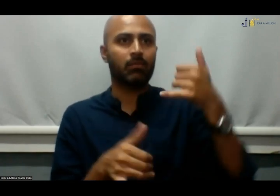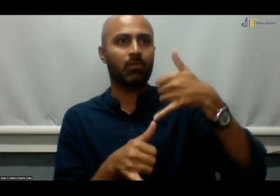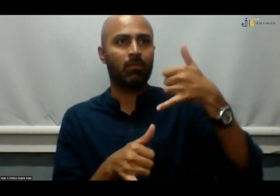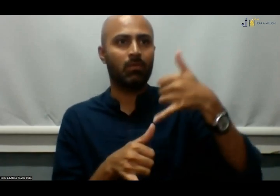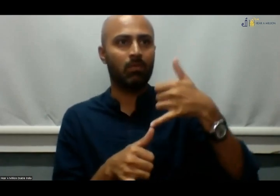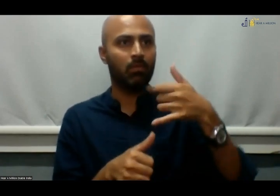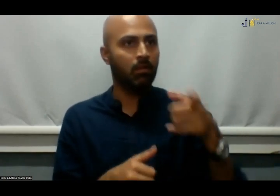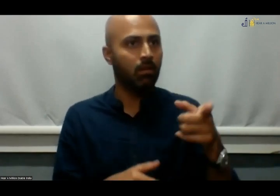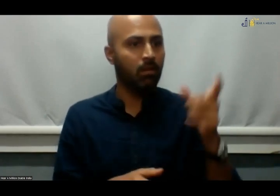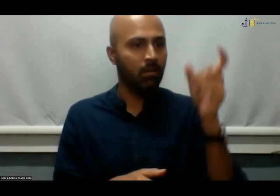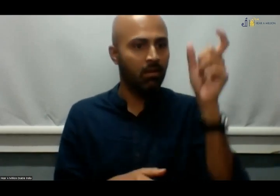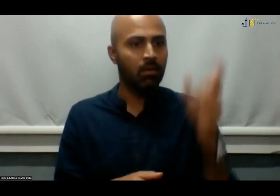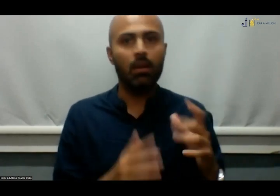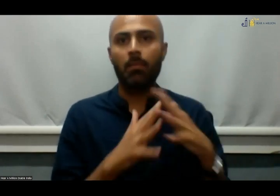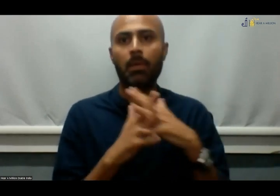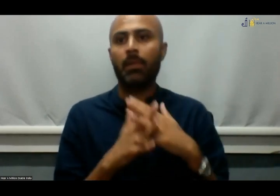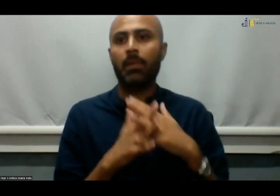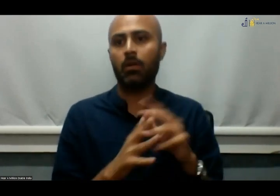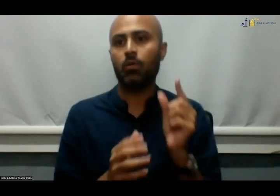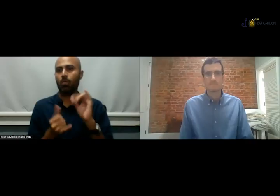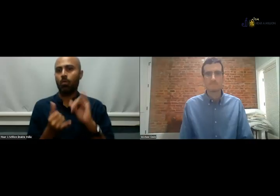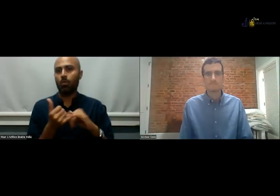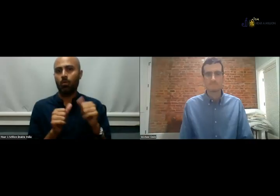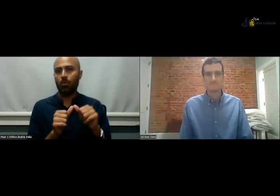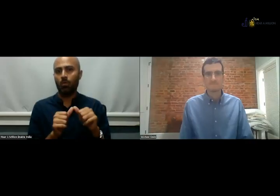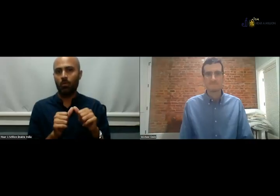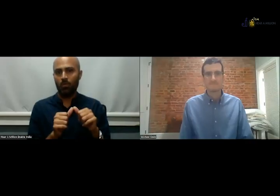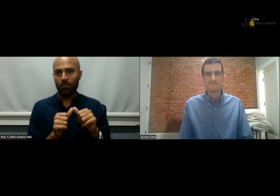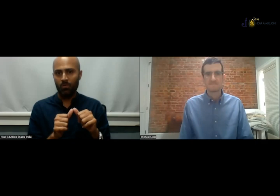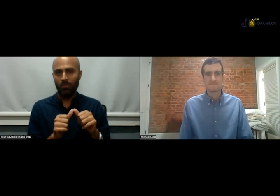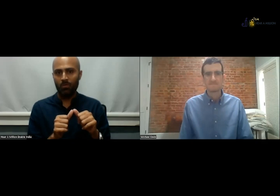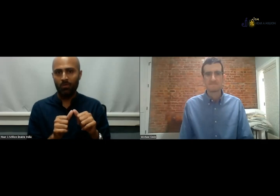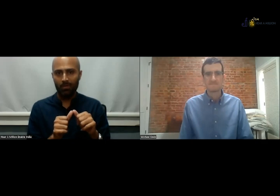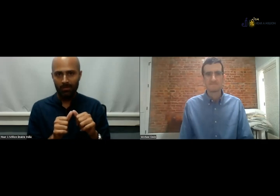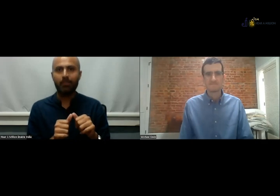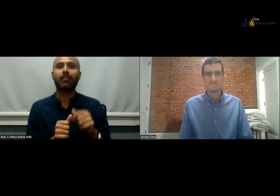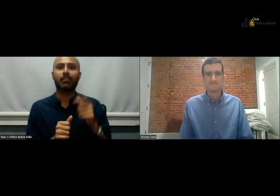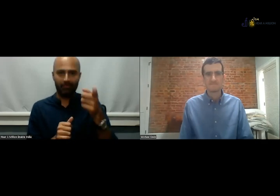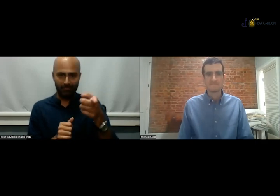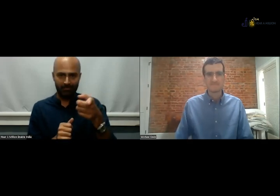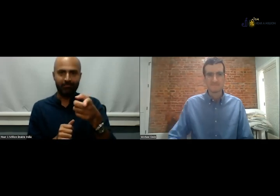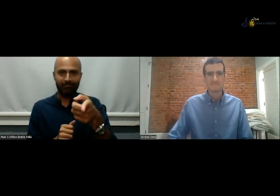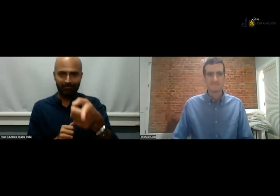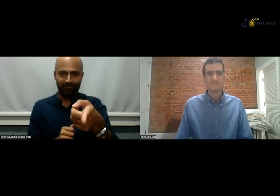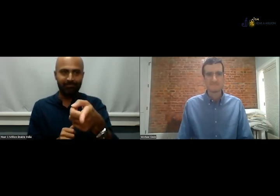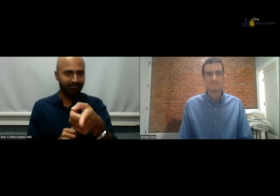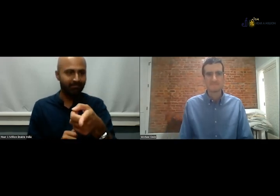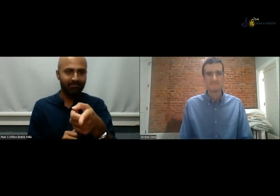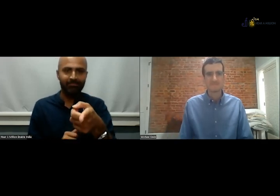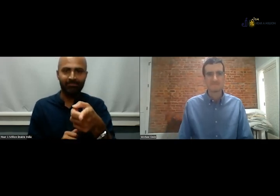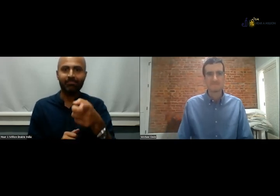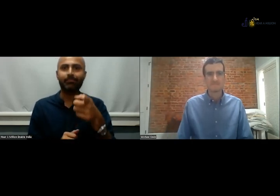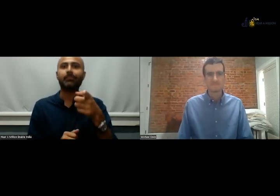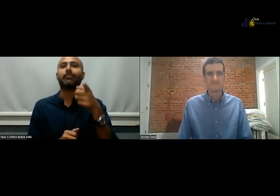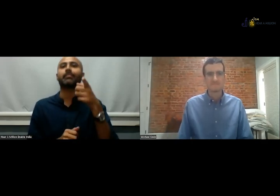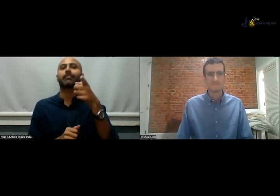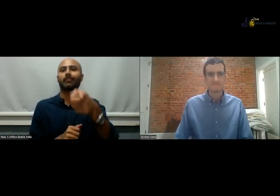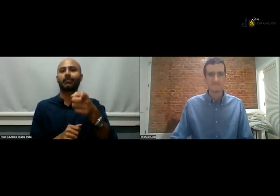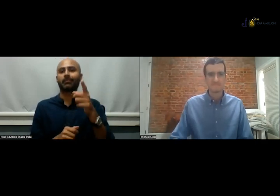Michael will be joining us. I think this is his sign-in. He is joining from America. Here is